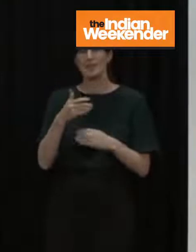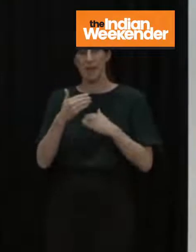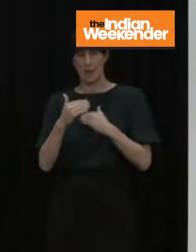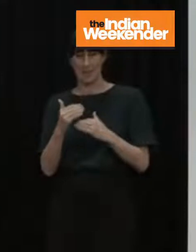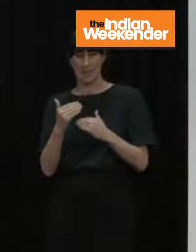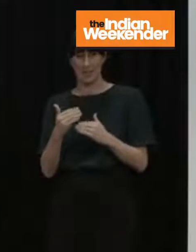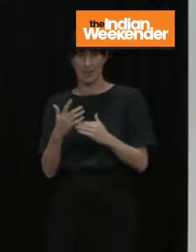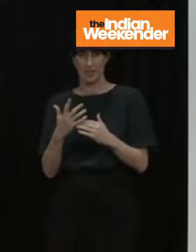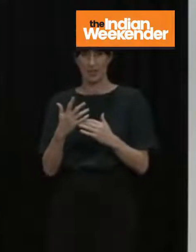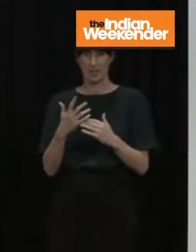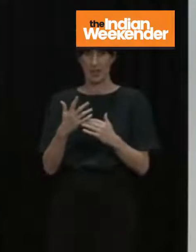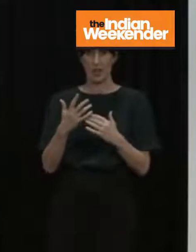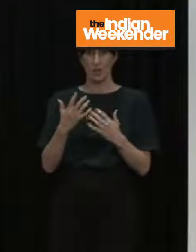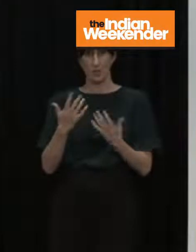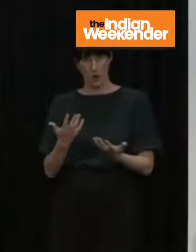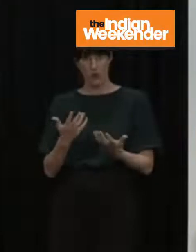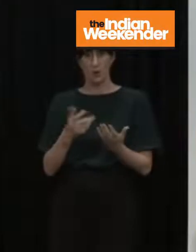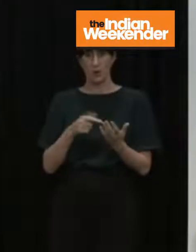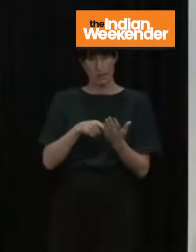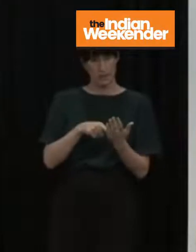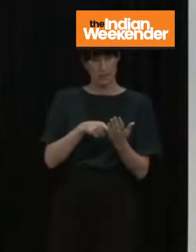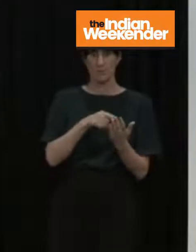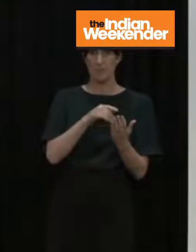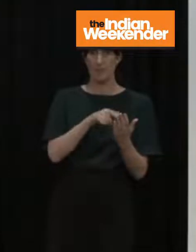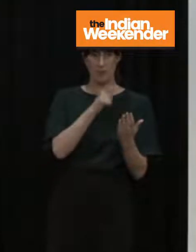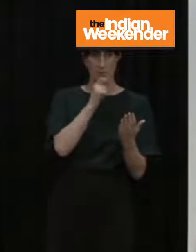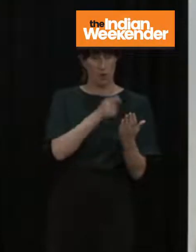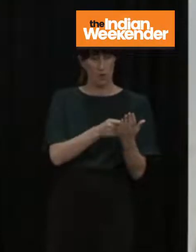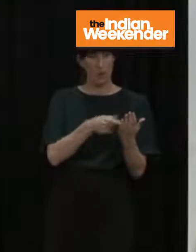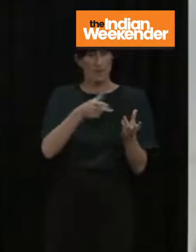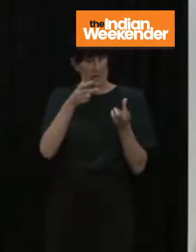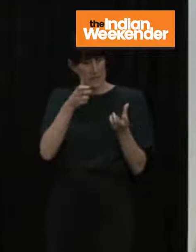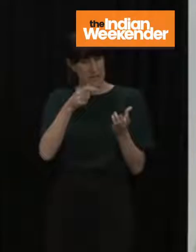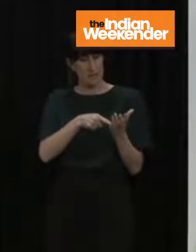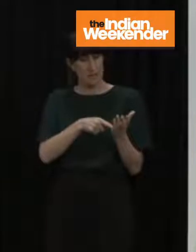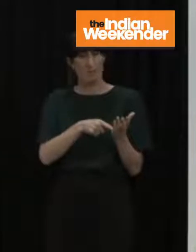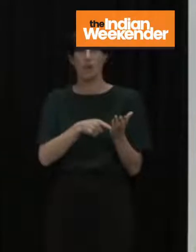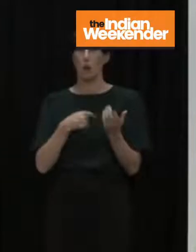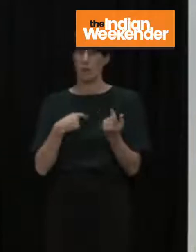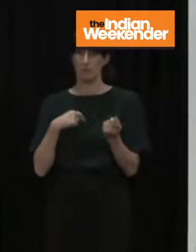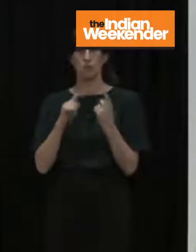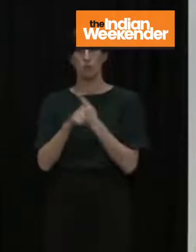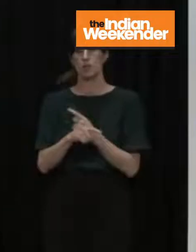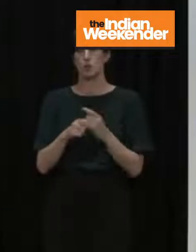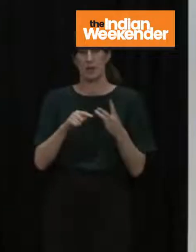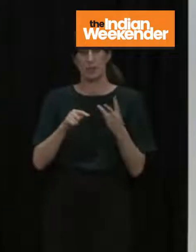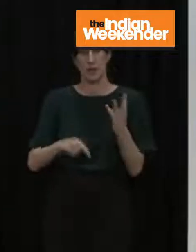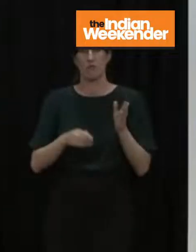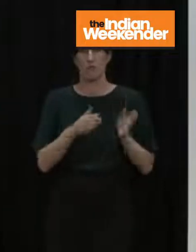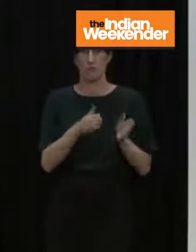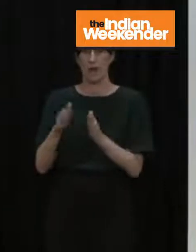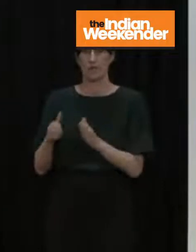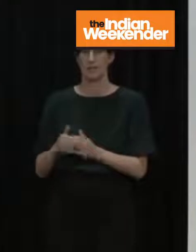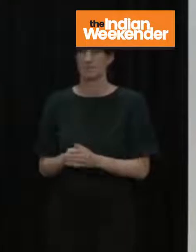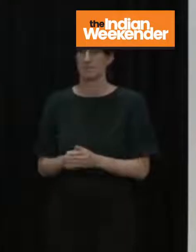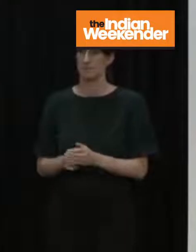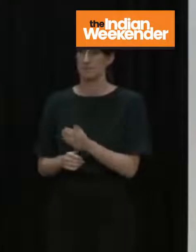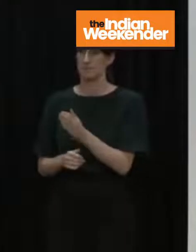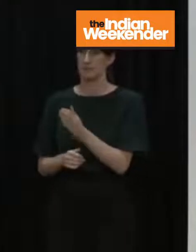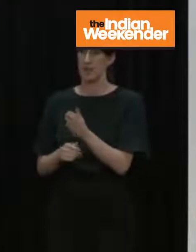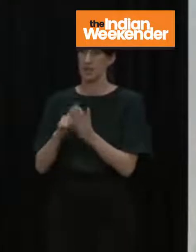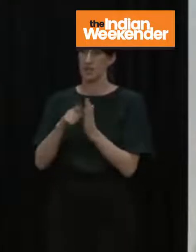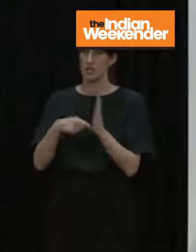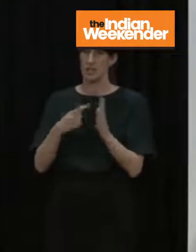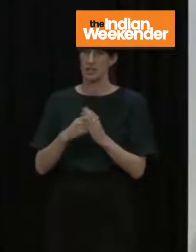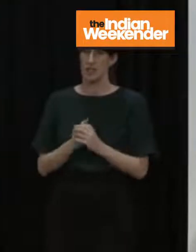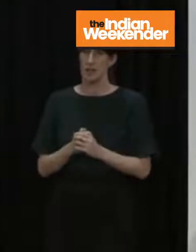we absolutely listened to what Mr. Roche has said, and we've responded to his report in a number of ways. Jason, I'll come down to you. How concerned is the